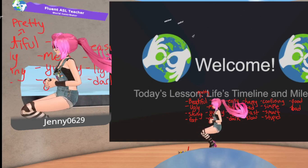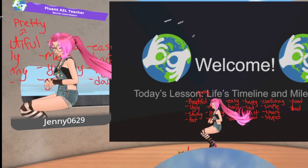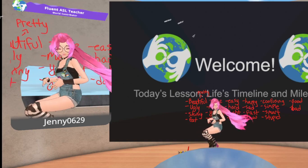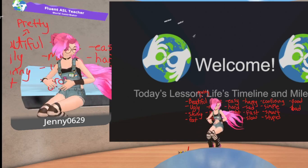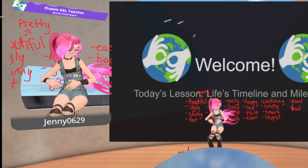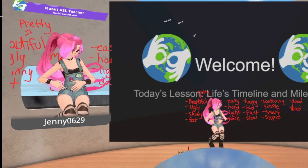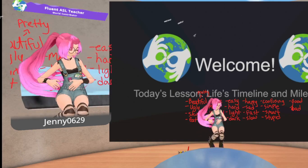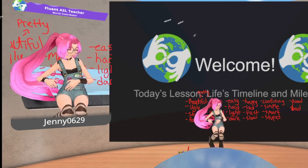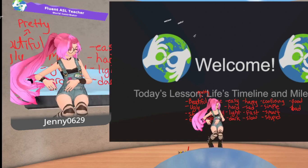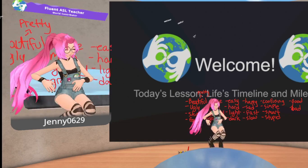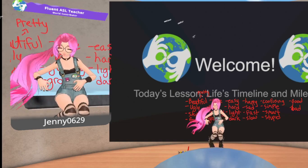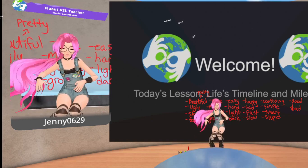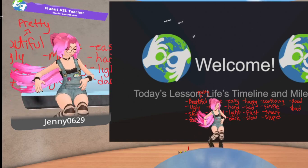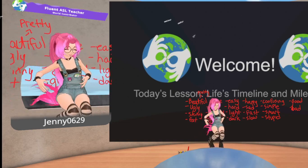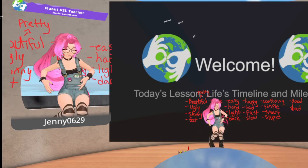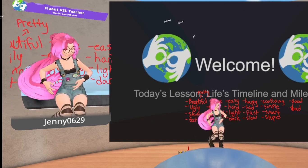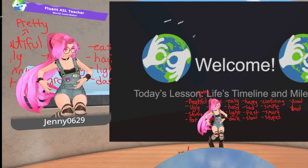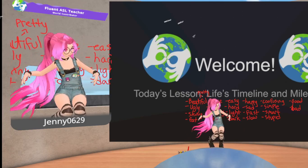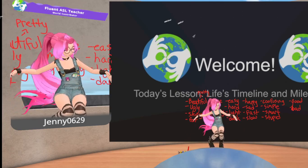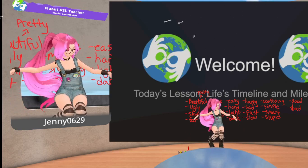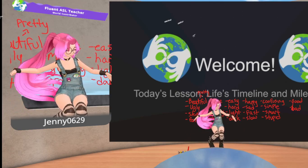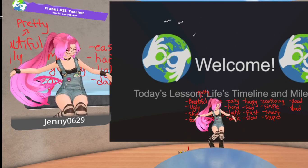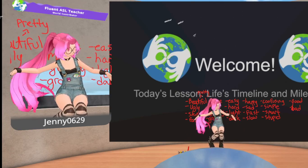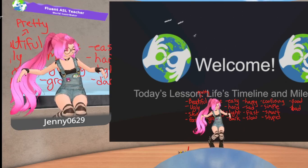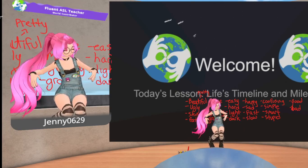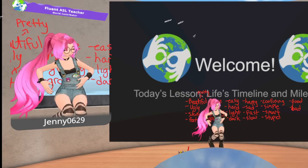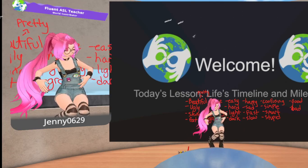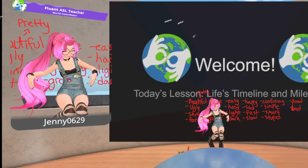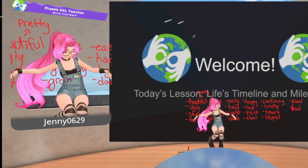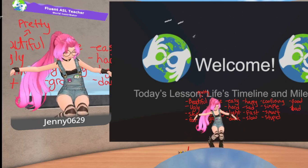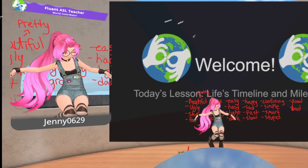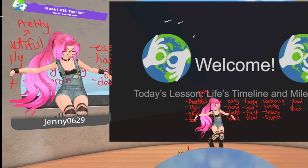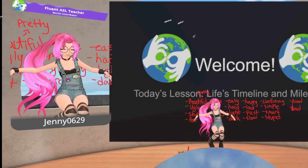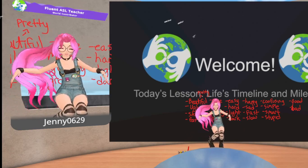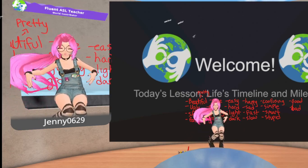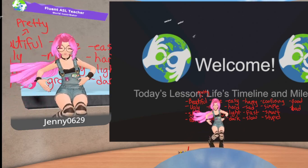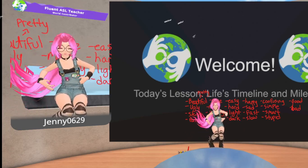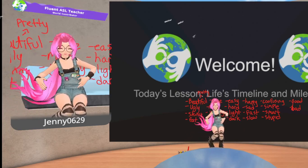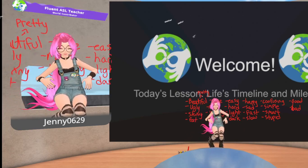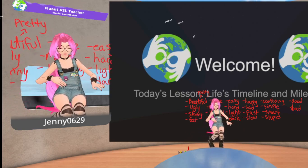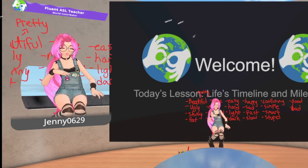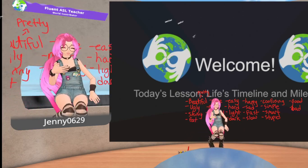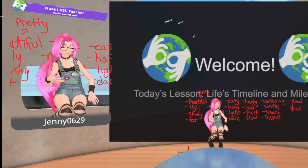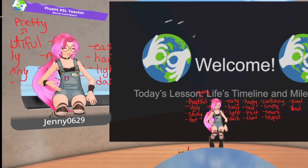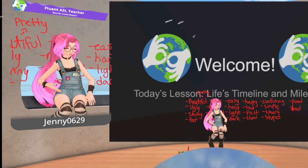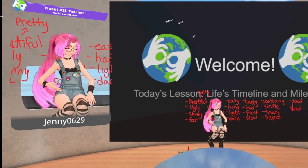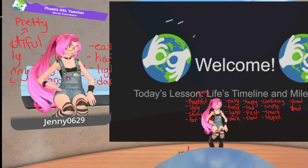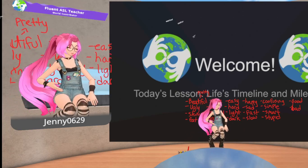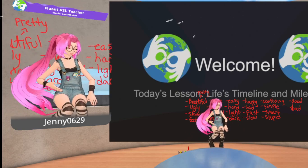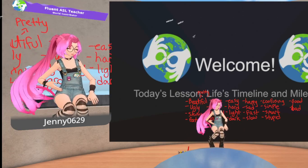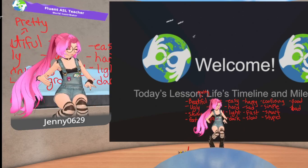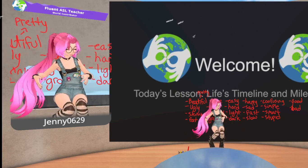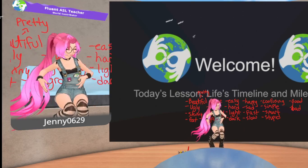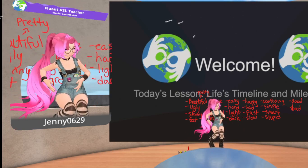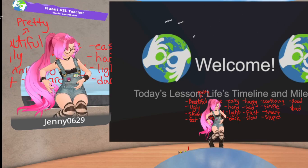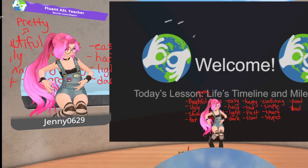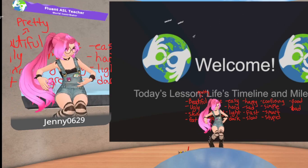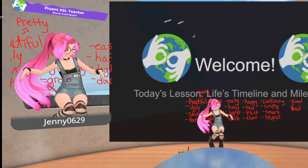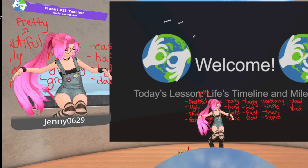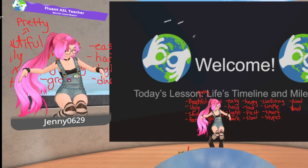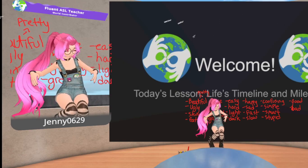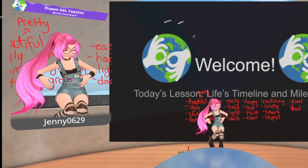a baby. No, there's no baby. Babies don't grow on the side of you. Babies grow on the front.